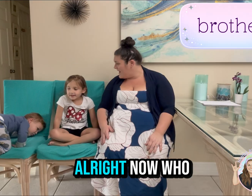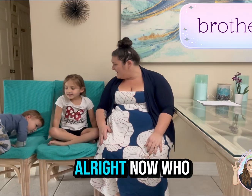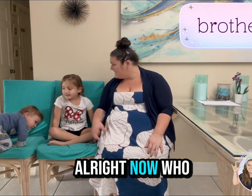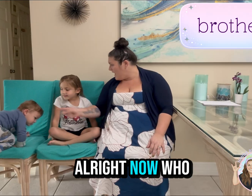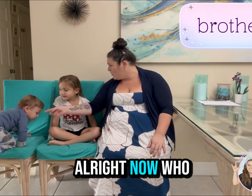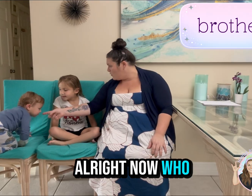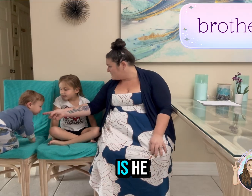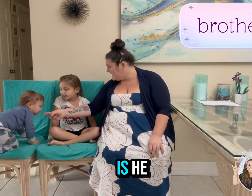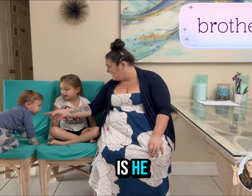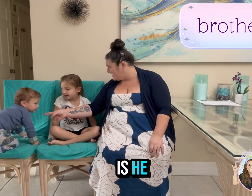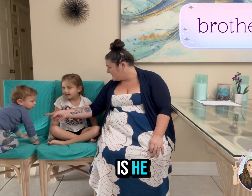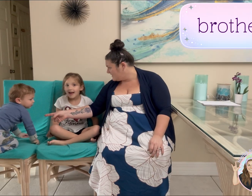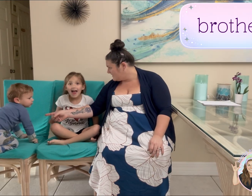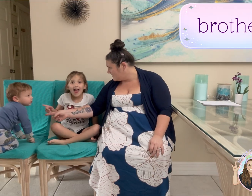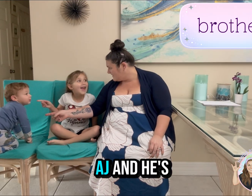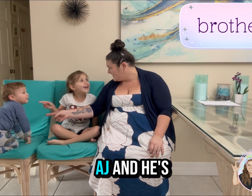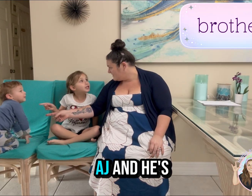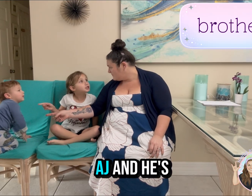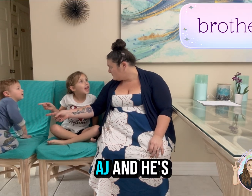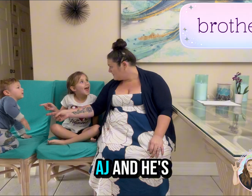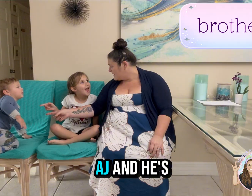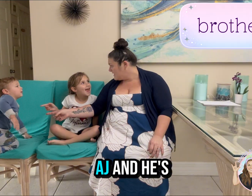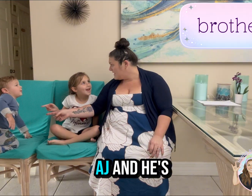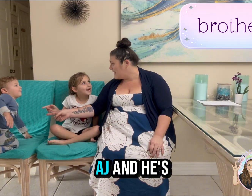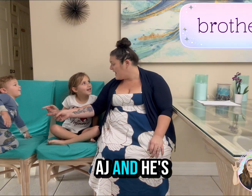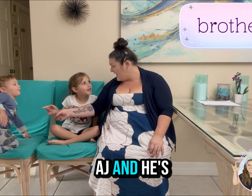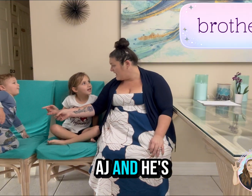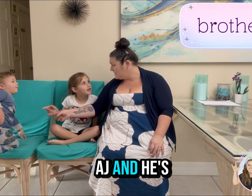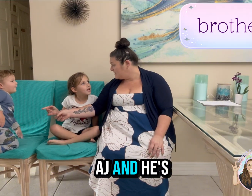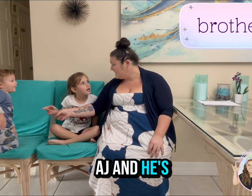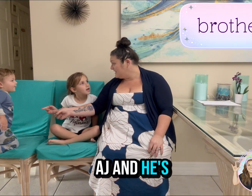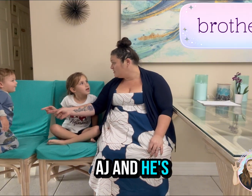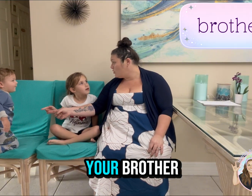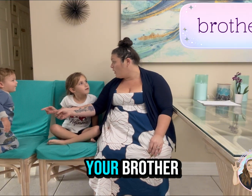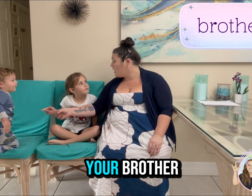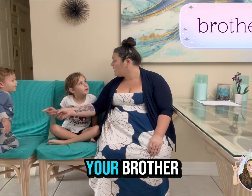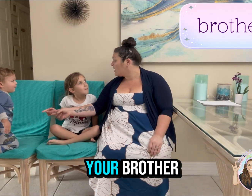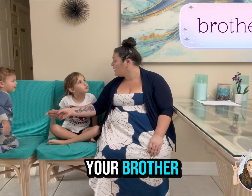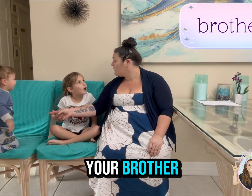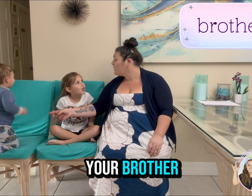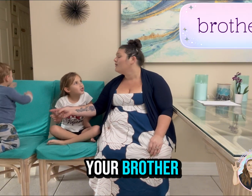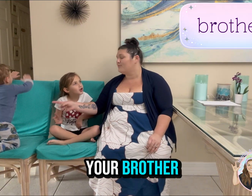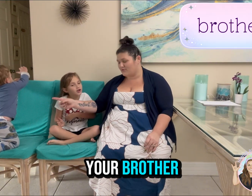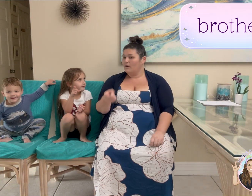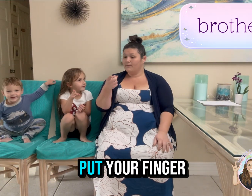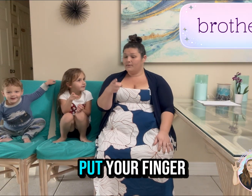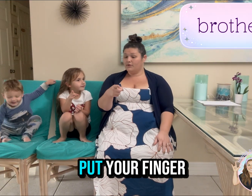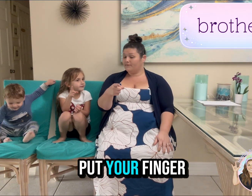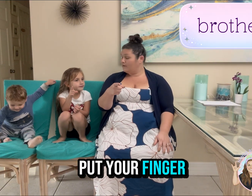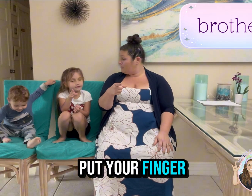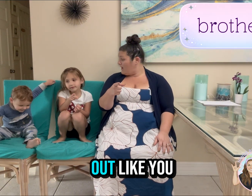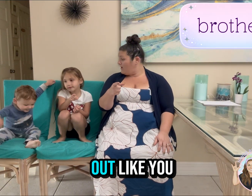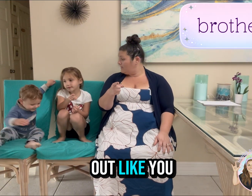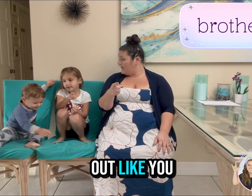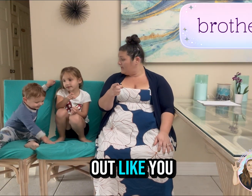right, now who is he? AJ. And he's your Brother. Put your finger out like you